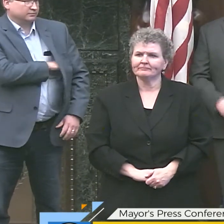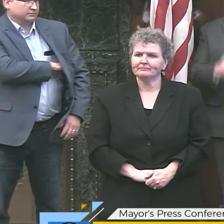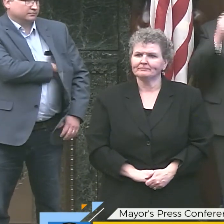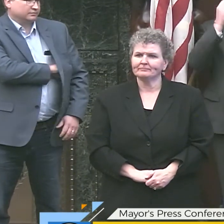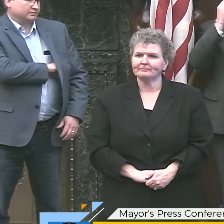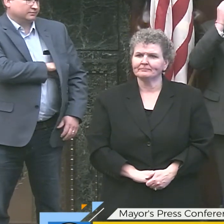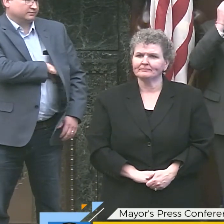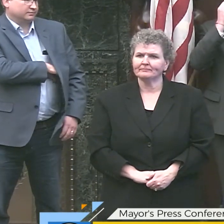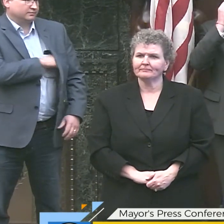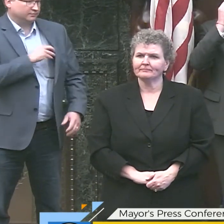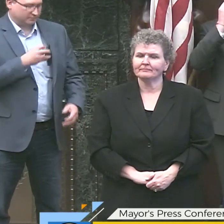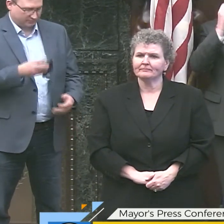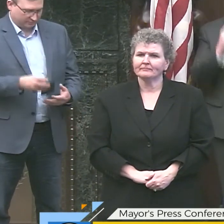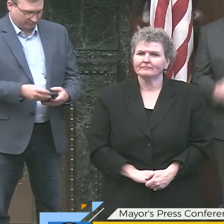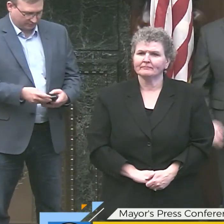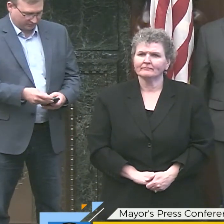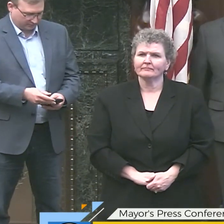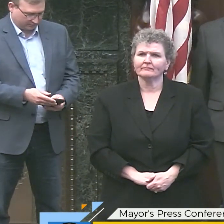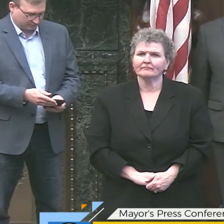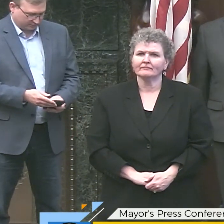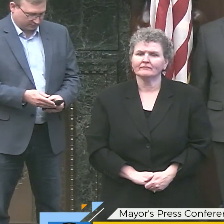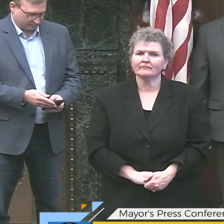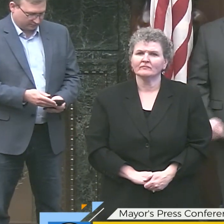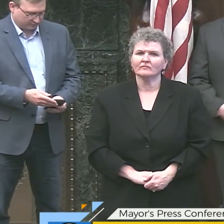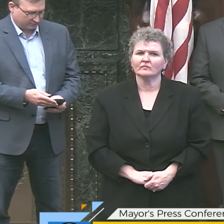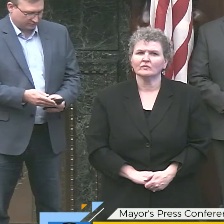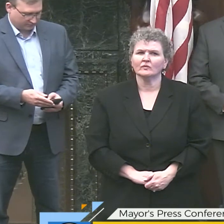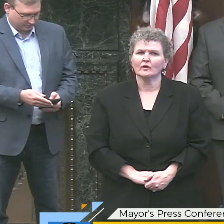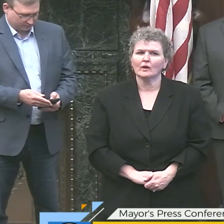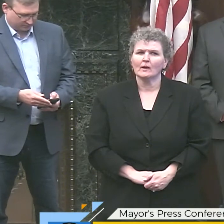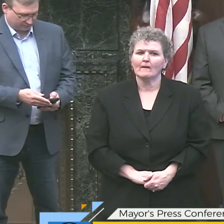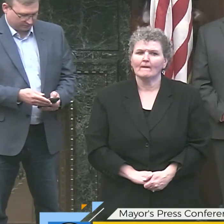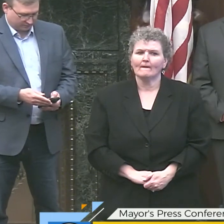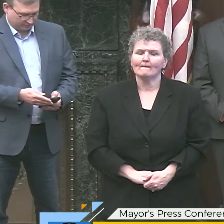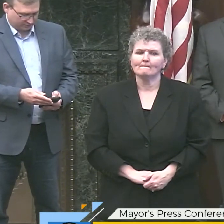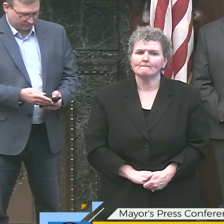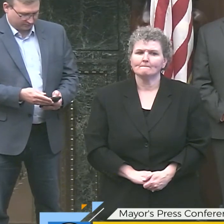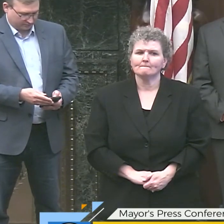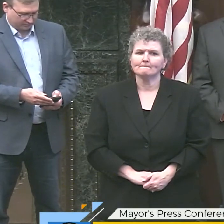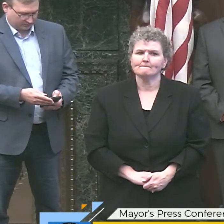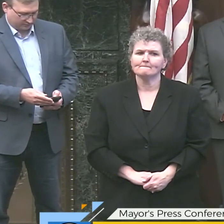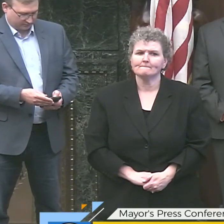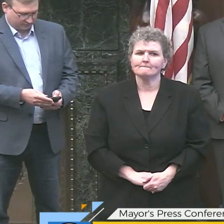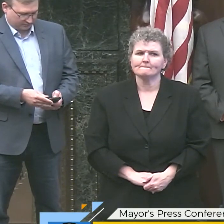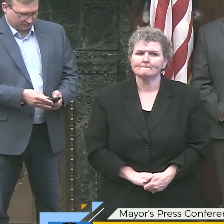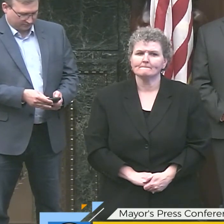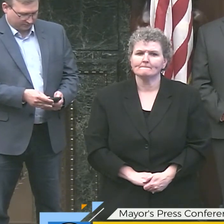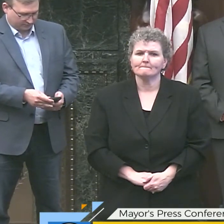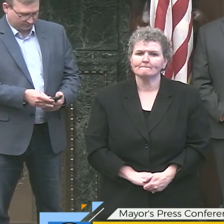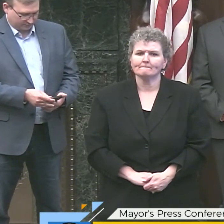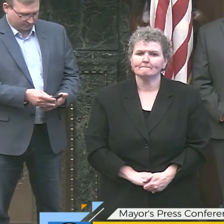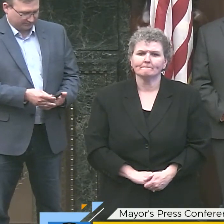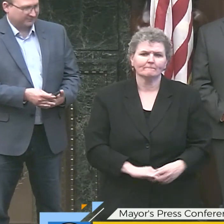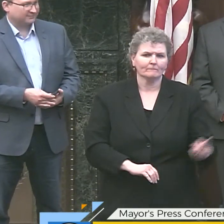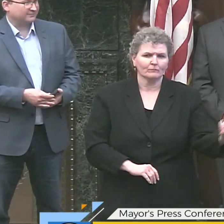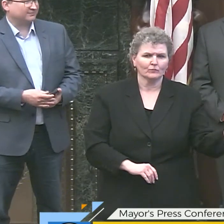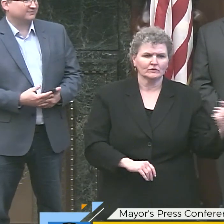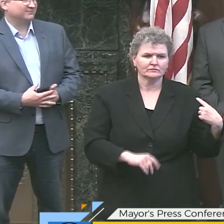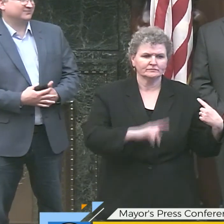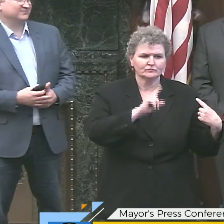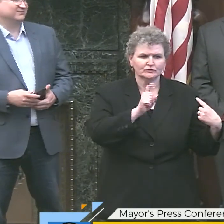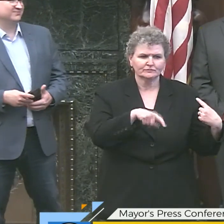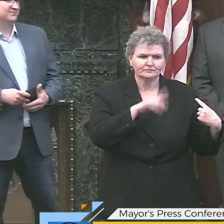sabemos cuánto es el monto de la multa en estos tickets. ¿Y esto es algo que se va a practicar con otros que no